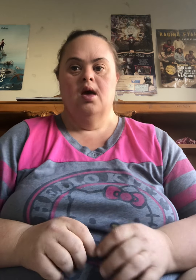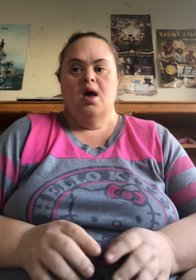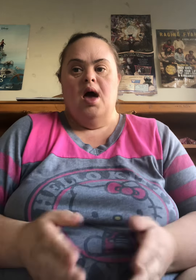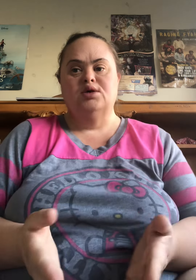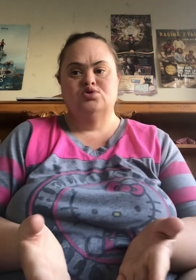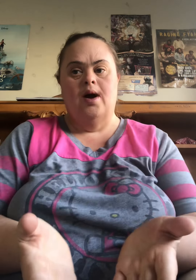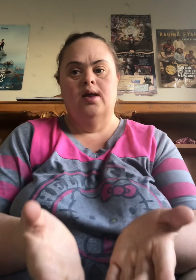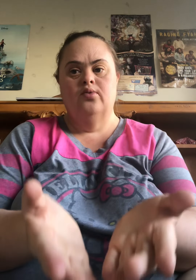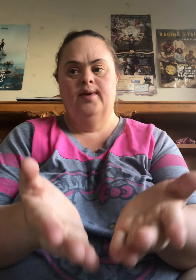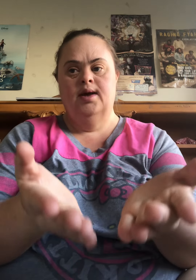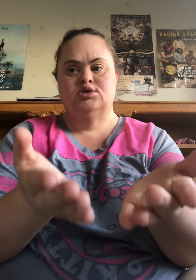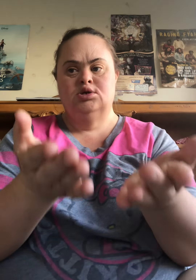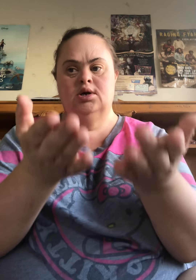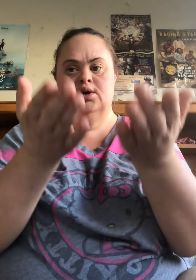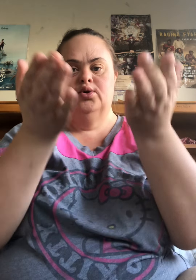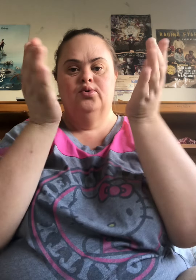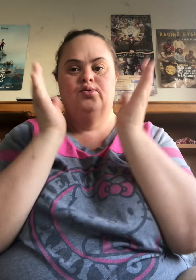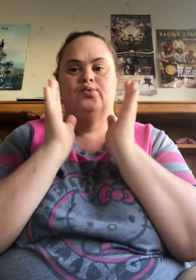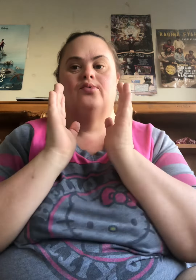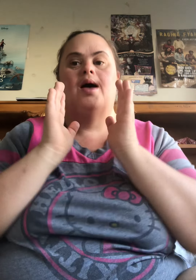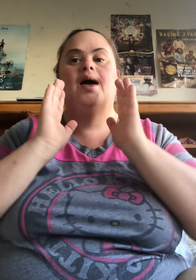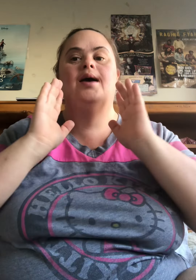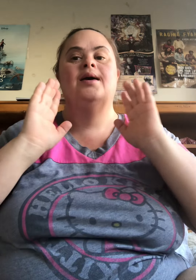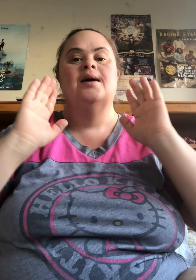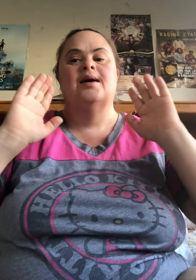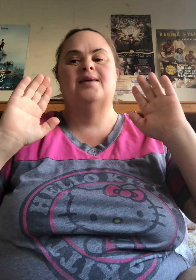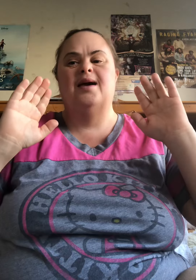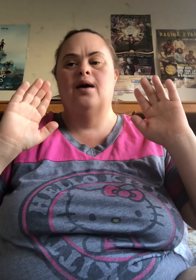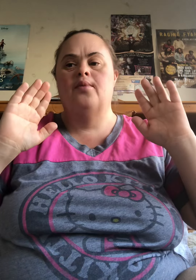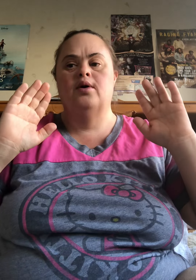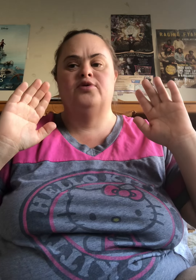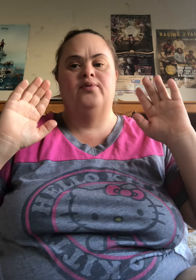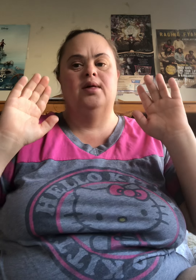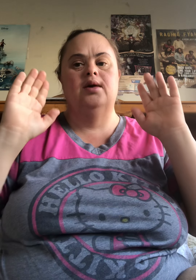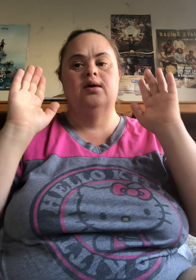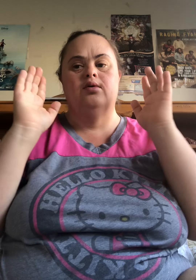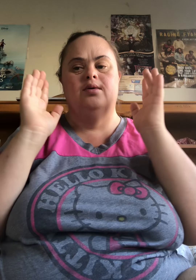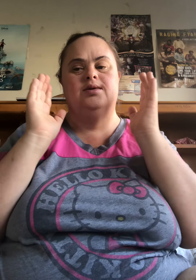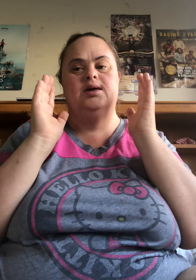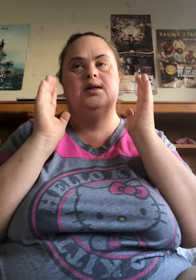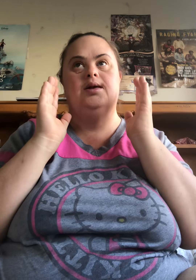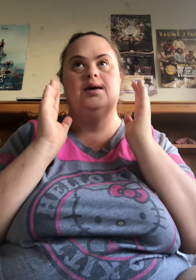I try to reach you right, cause I almost feel you nearly